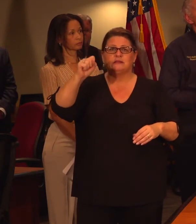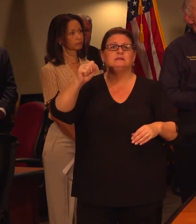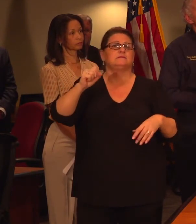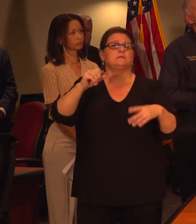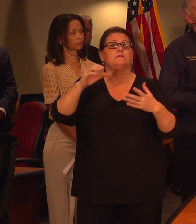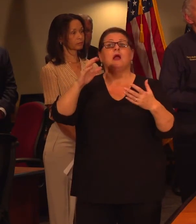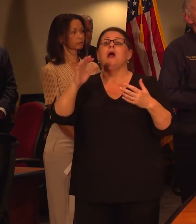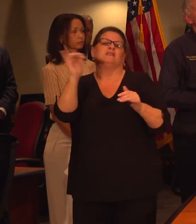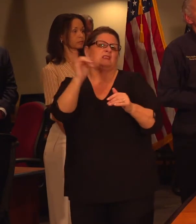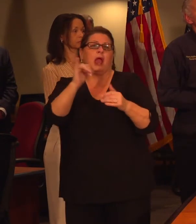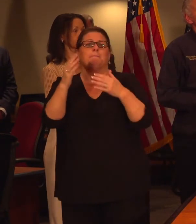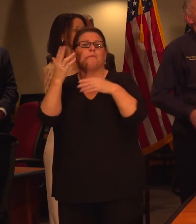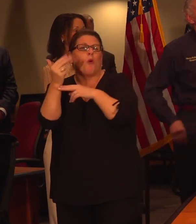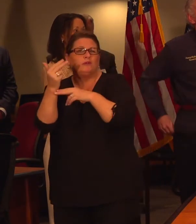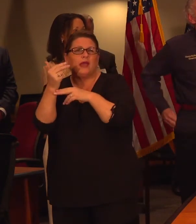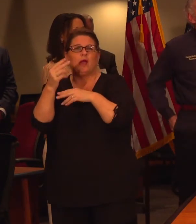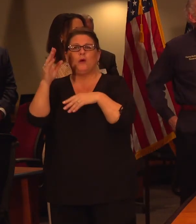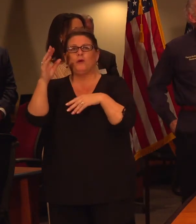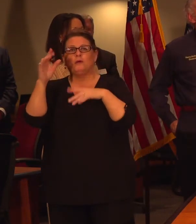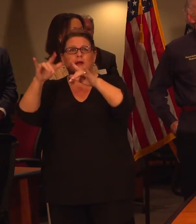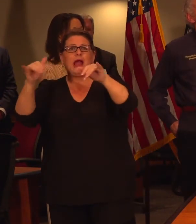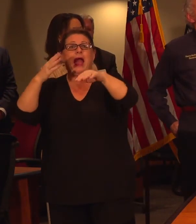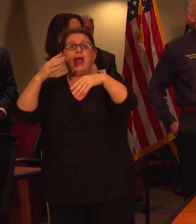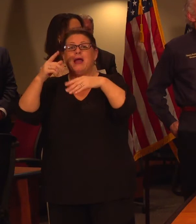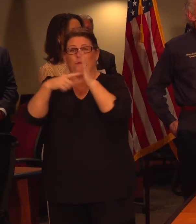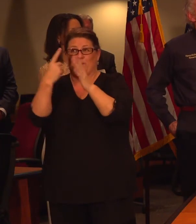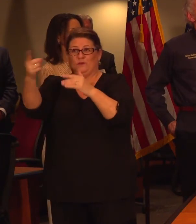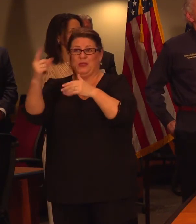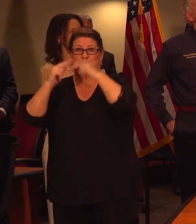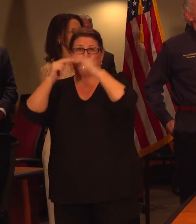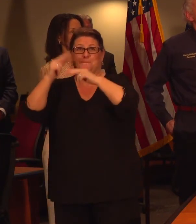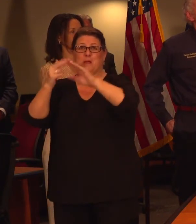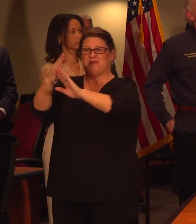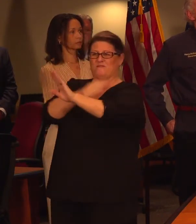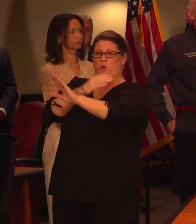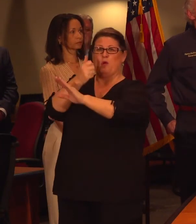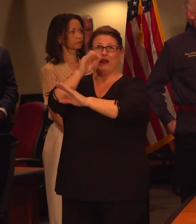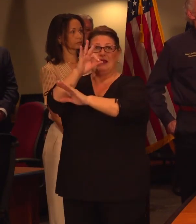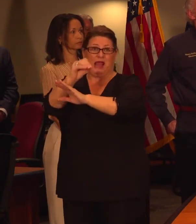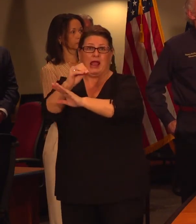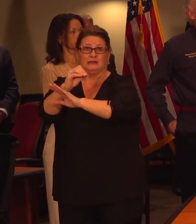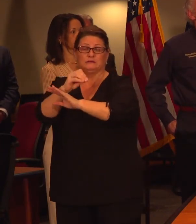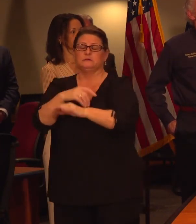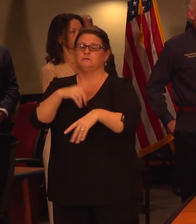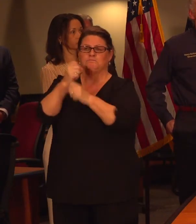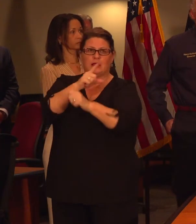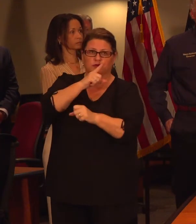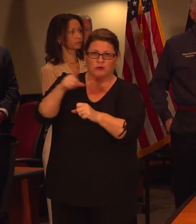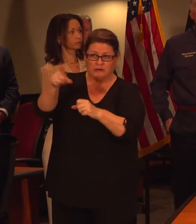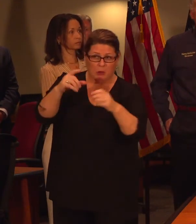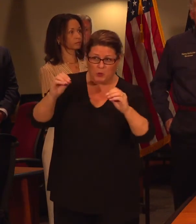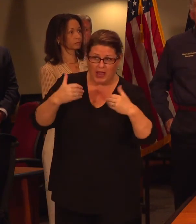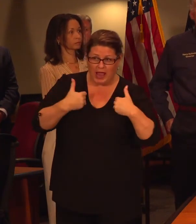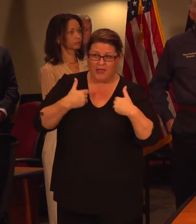that we are looking at that are built after 1990 meet that criteria. And they have to have emergency backup power. And we can